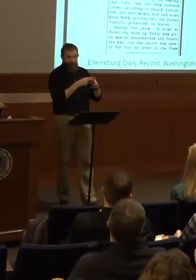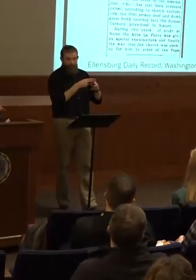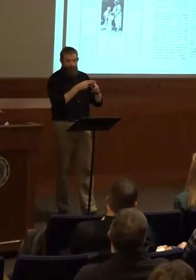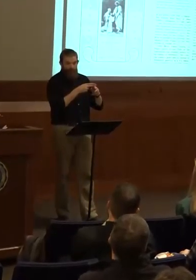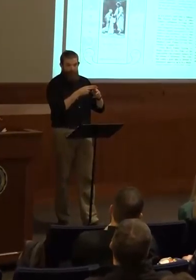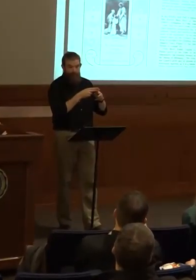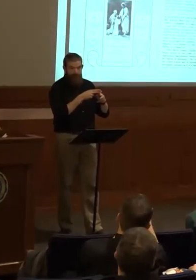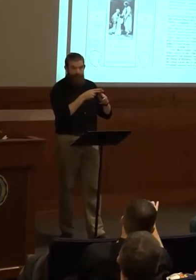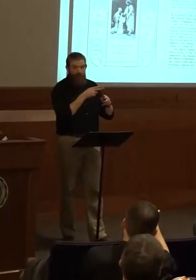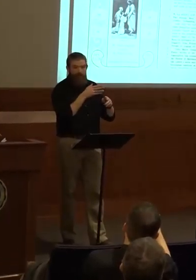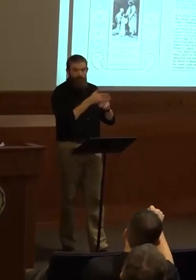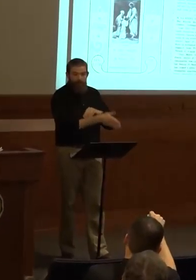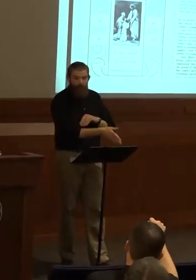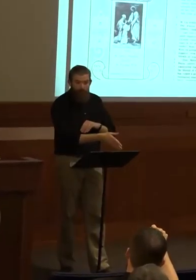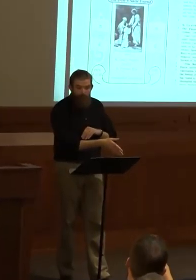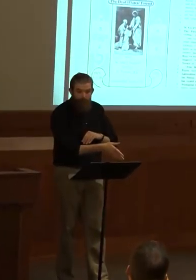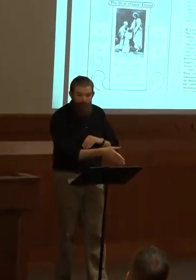this one.